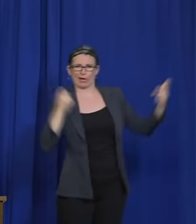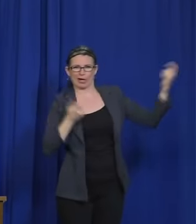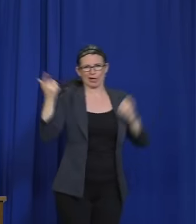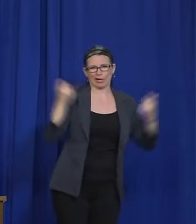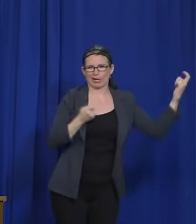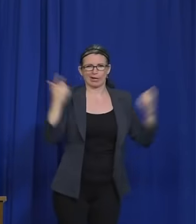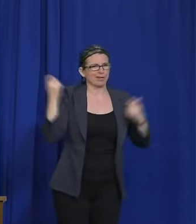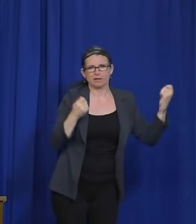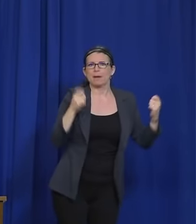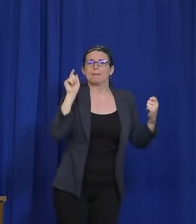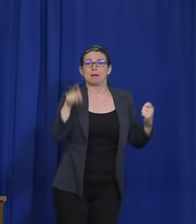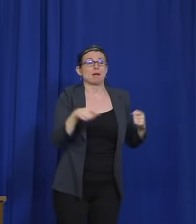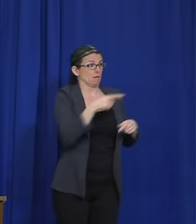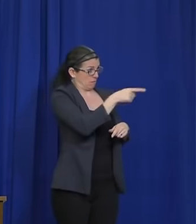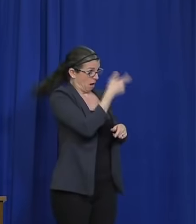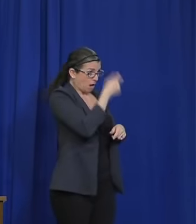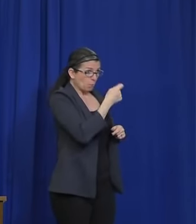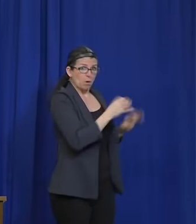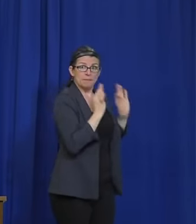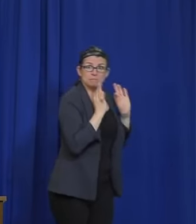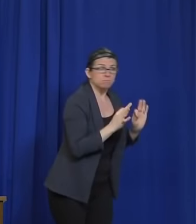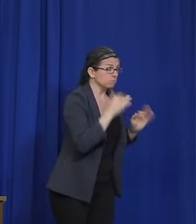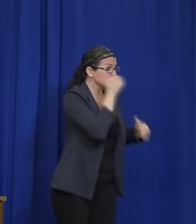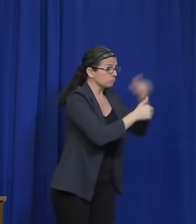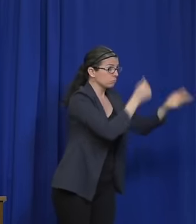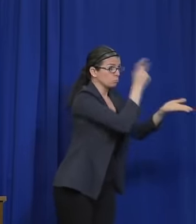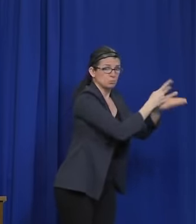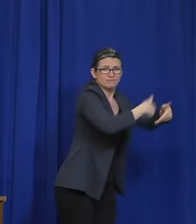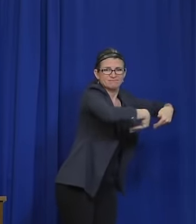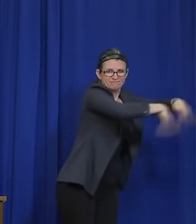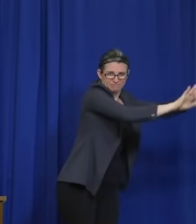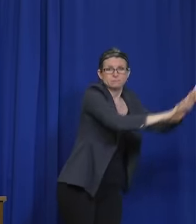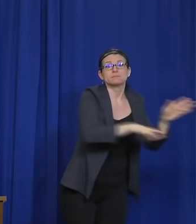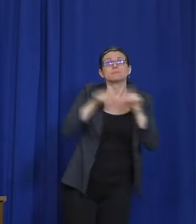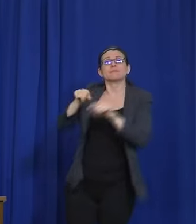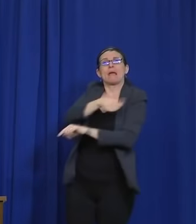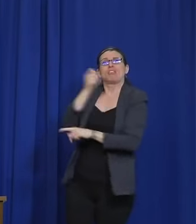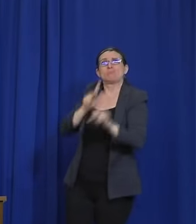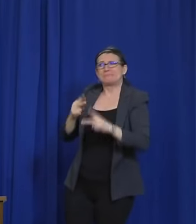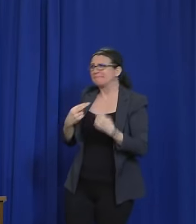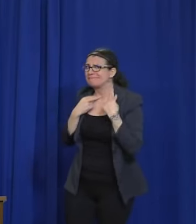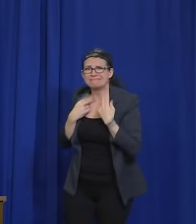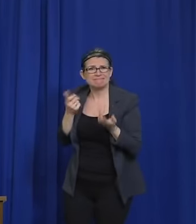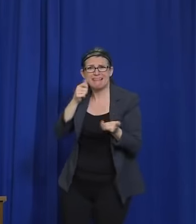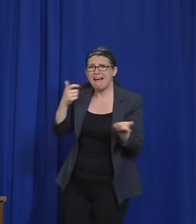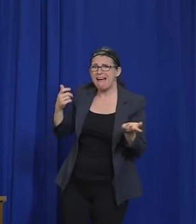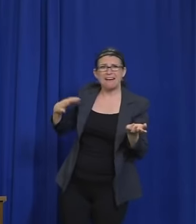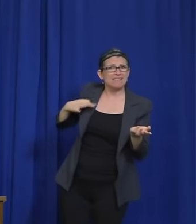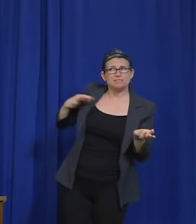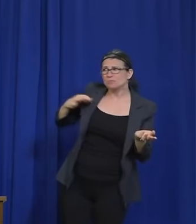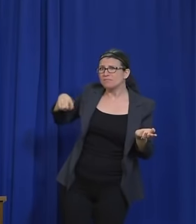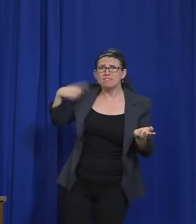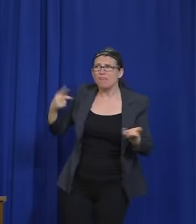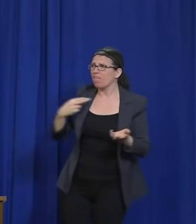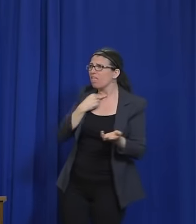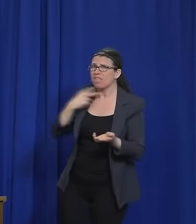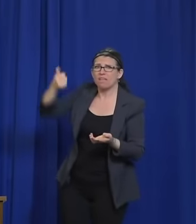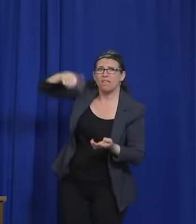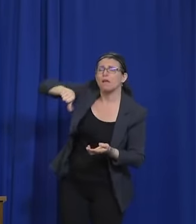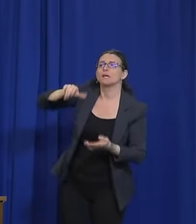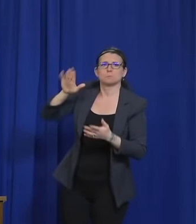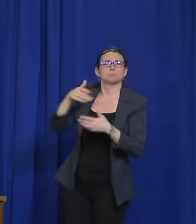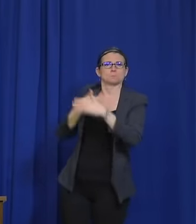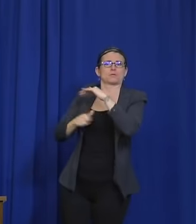benefit, including Maine. And as Commissioner Fortman said last week, the Maine Department of Labor will